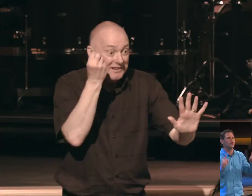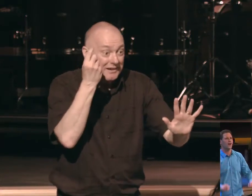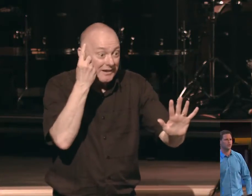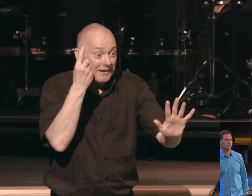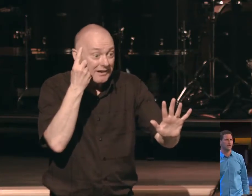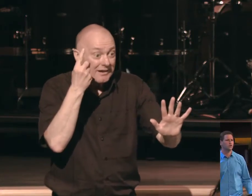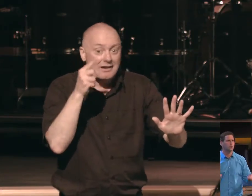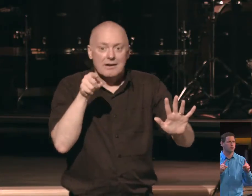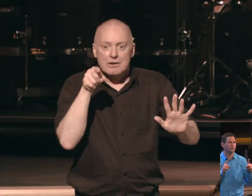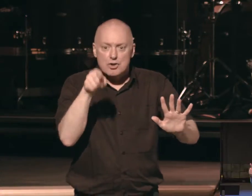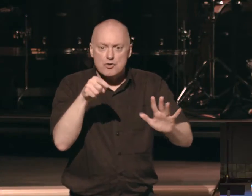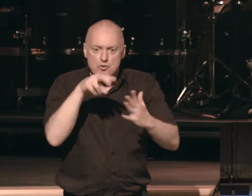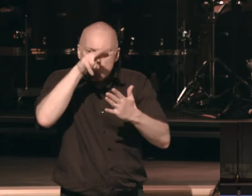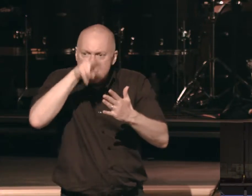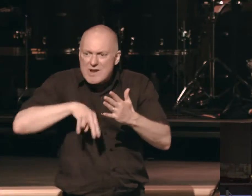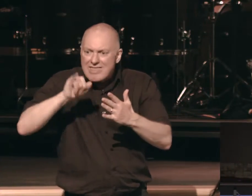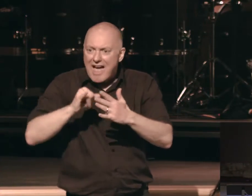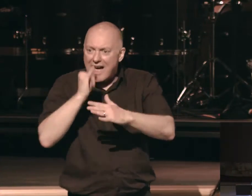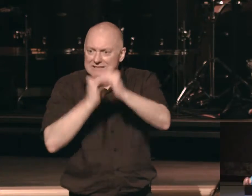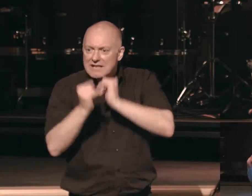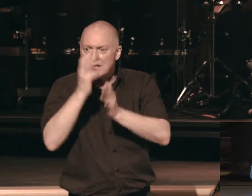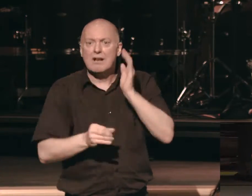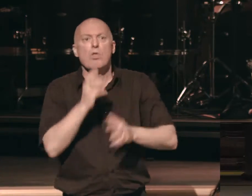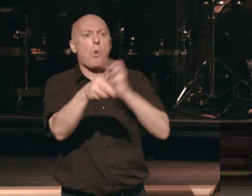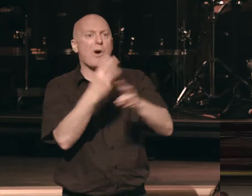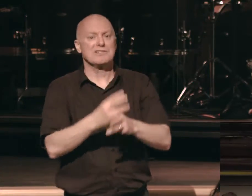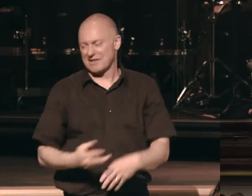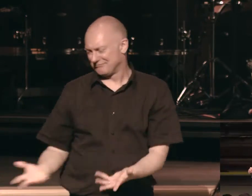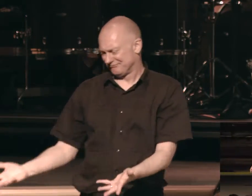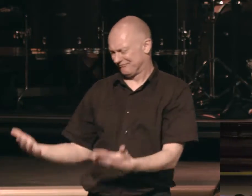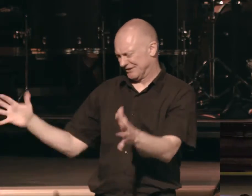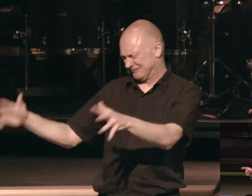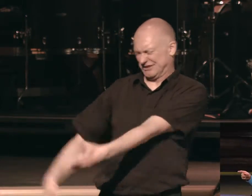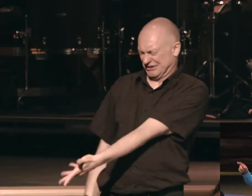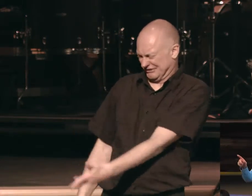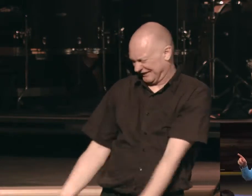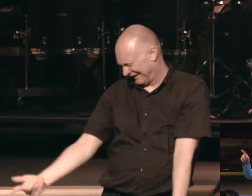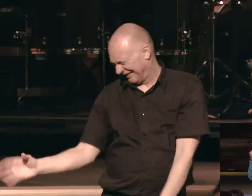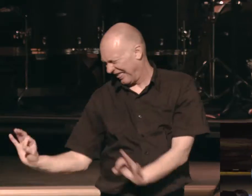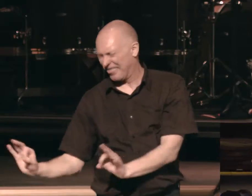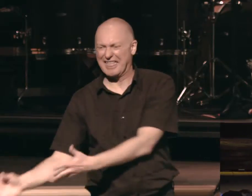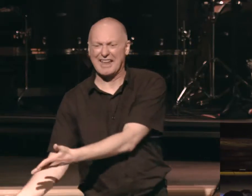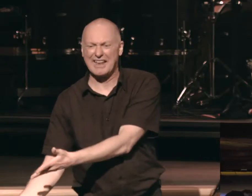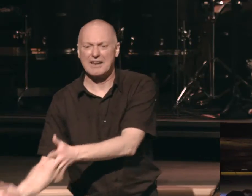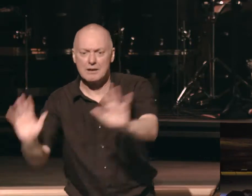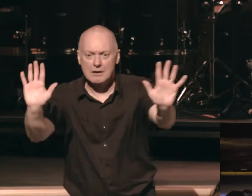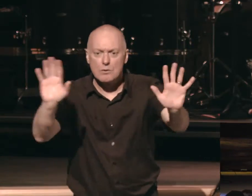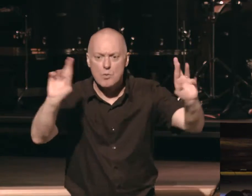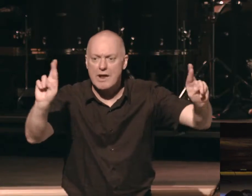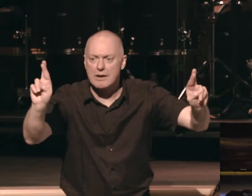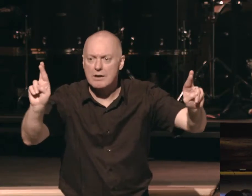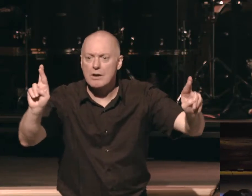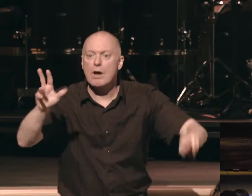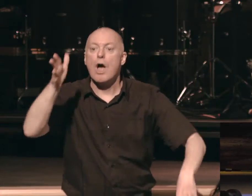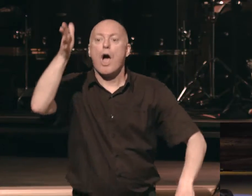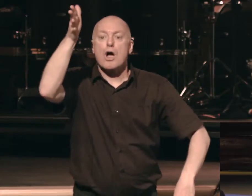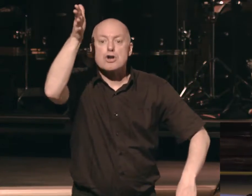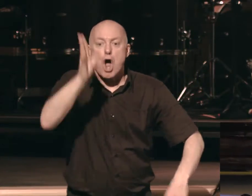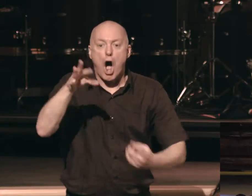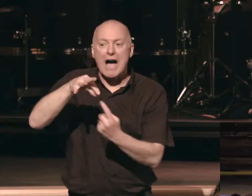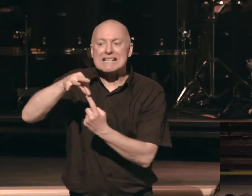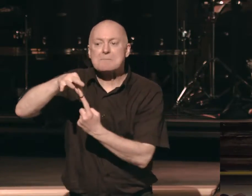what you have to understand as you approach this text today, when the world says it's done and it's over, listen, God, this is the principle right now,